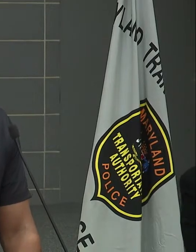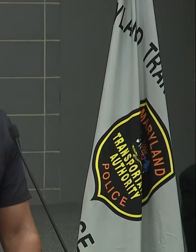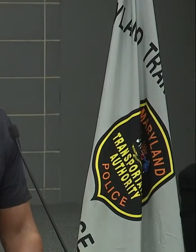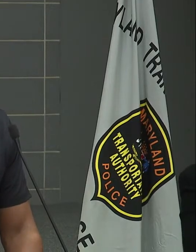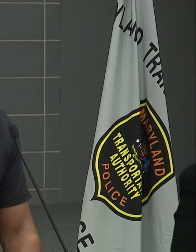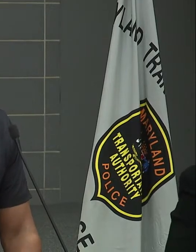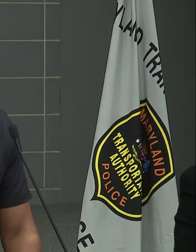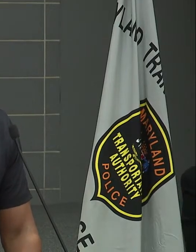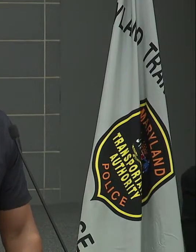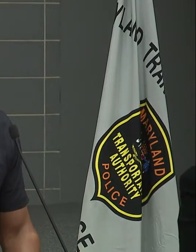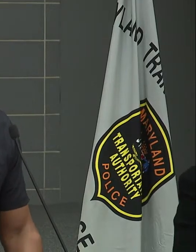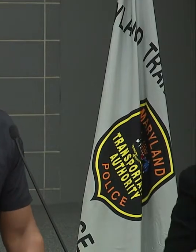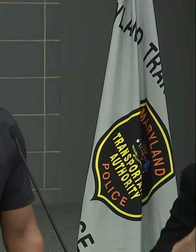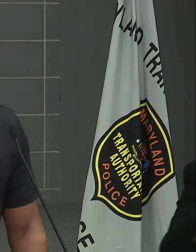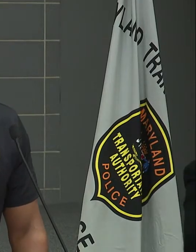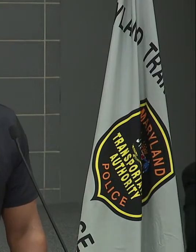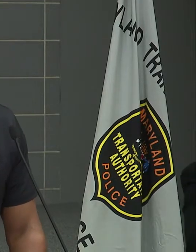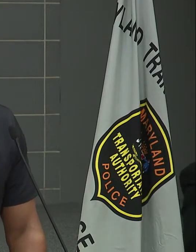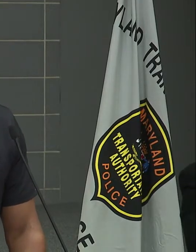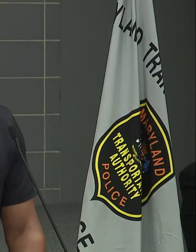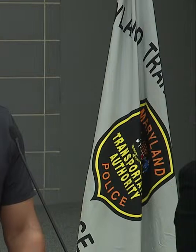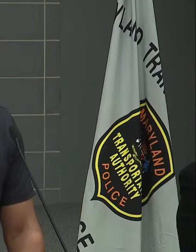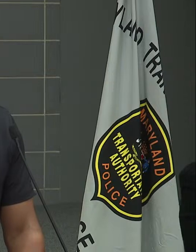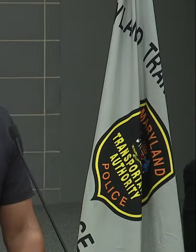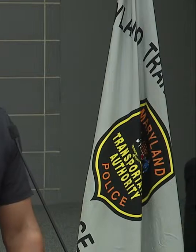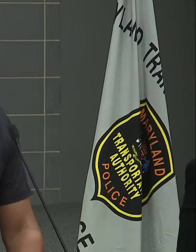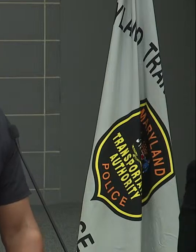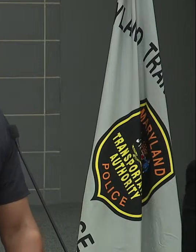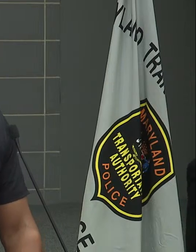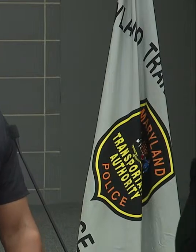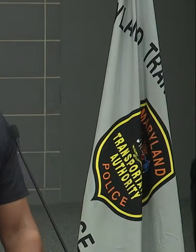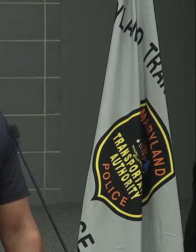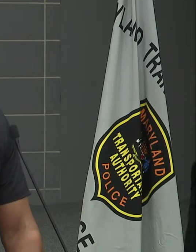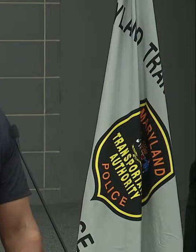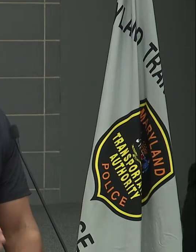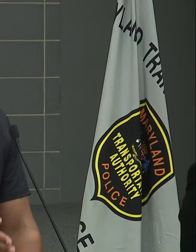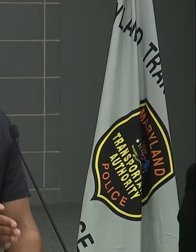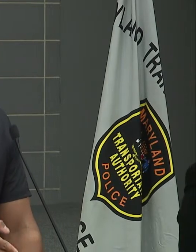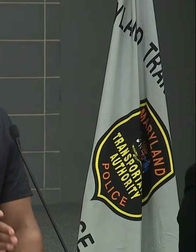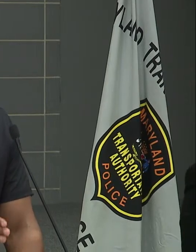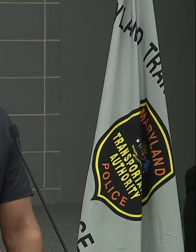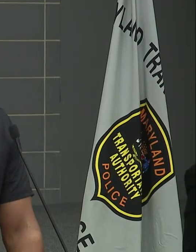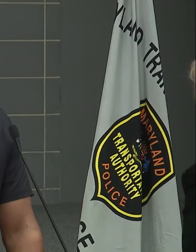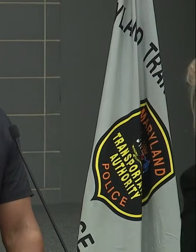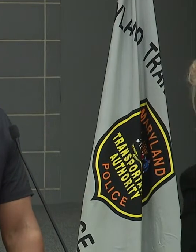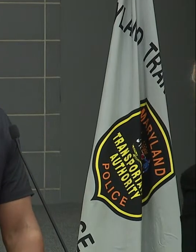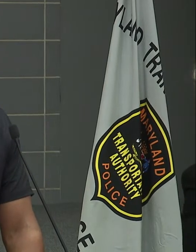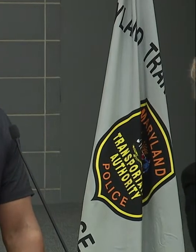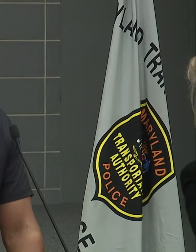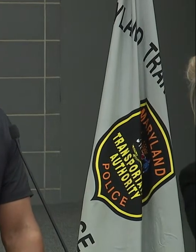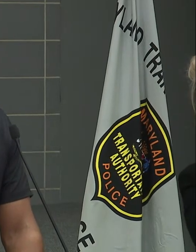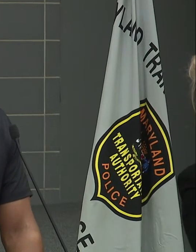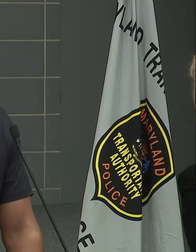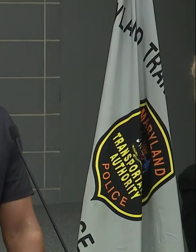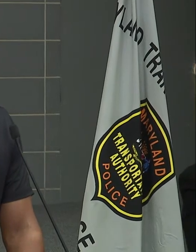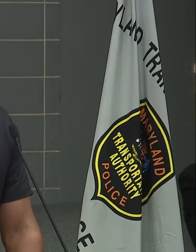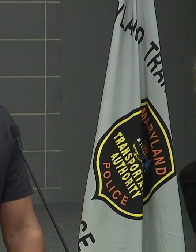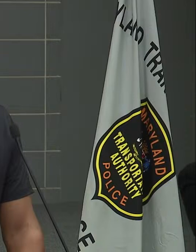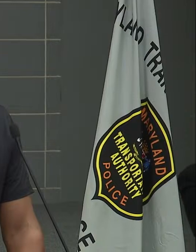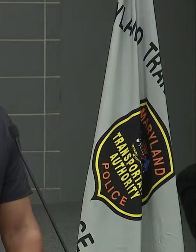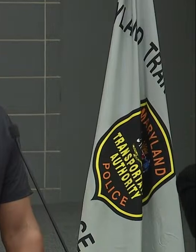that we want to move with a measure of speed, that we have to be able to make sure that all four of the objectives that we laid out are